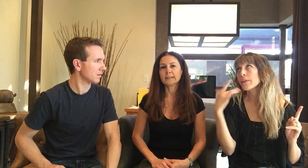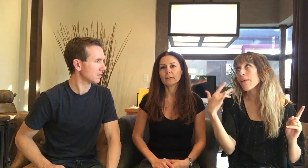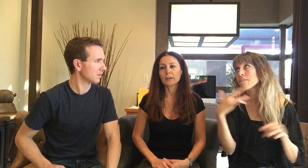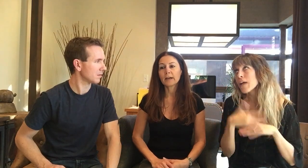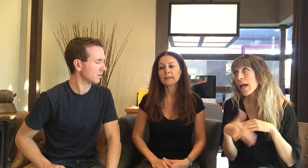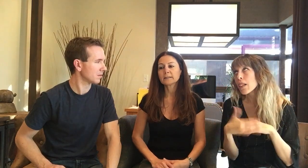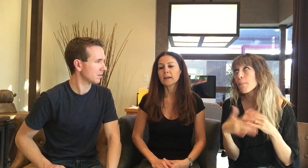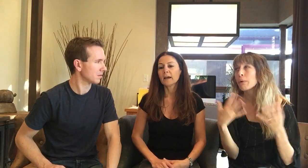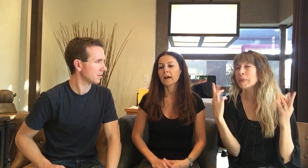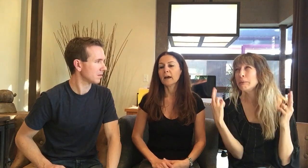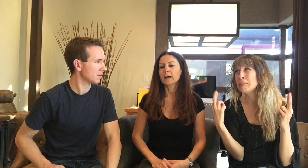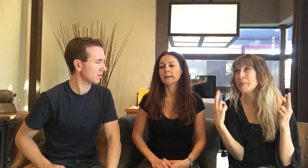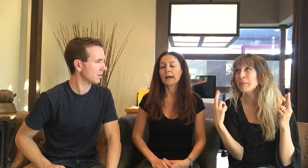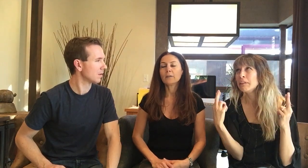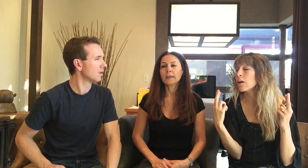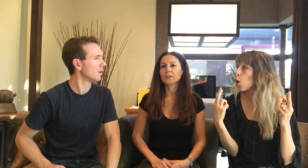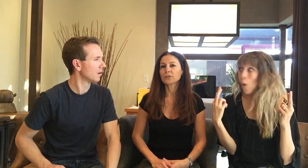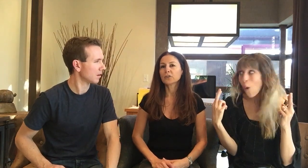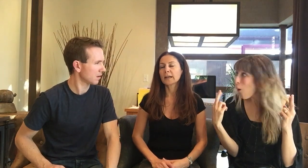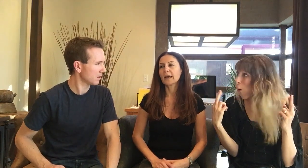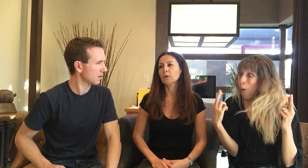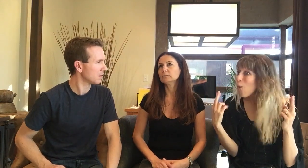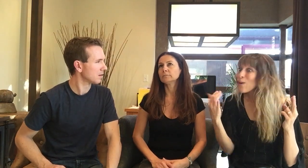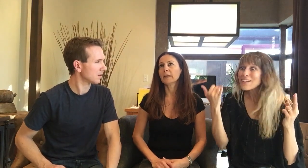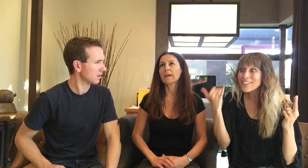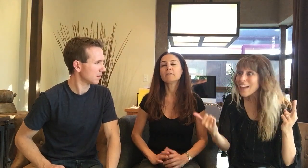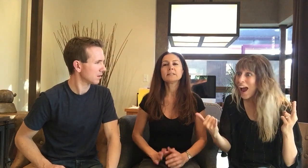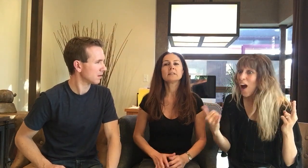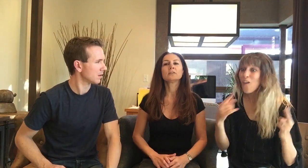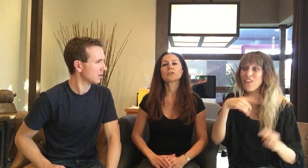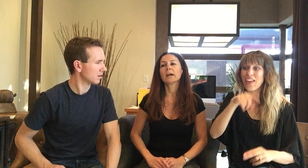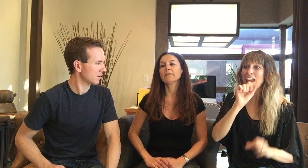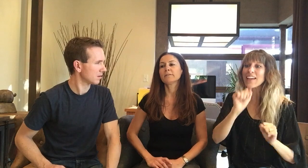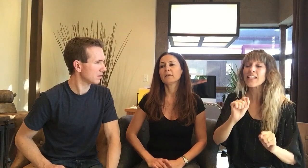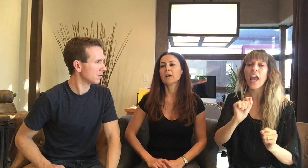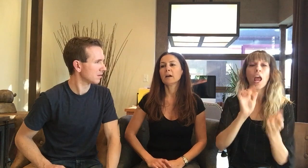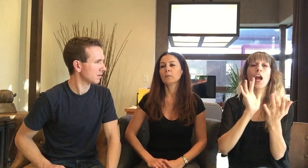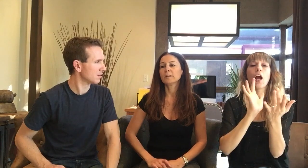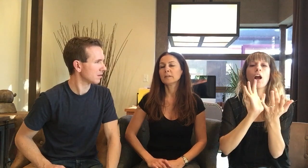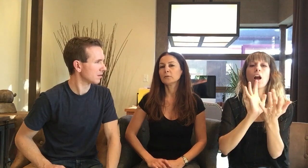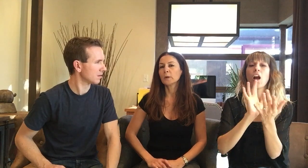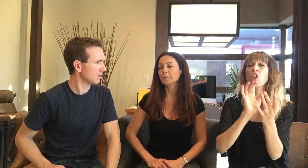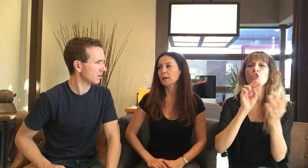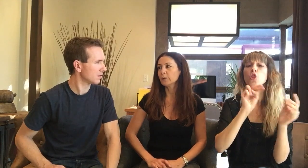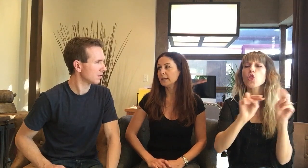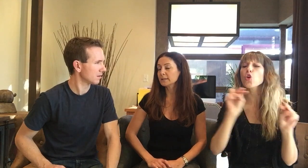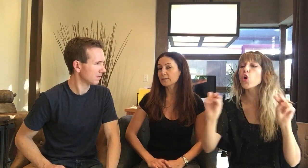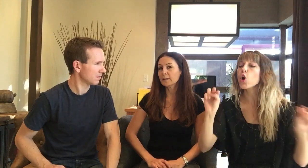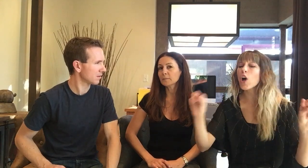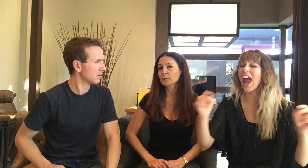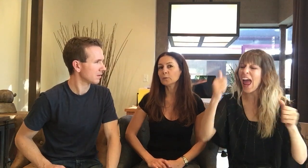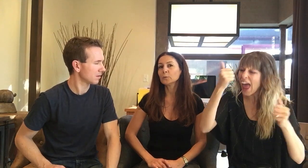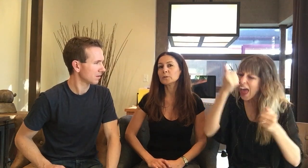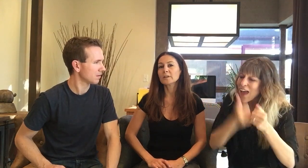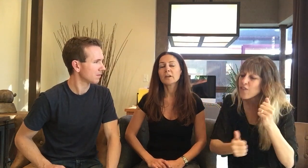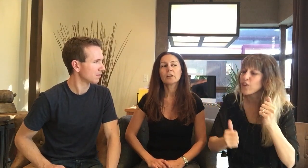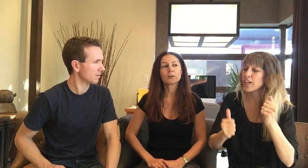day or night. Now they can just check out every single chef within a 20-mile radius of them who's